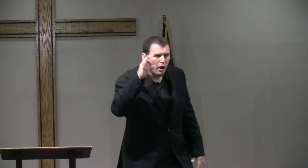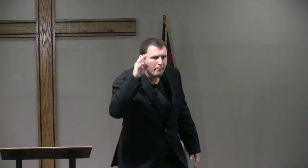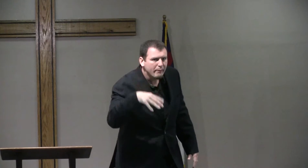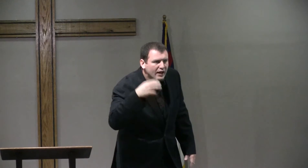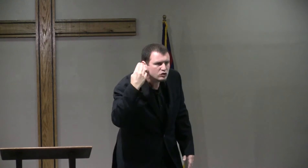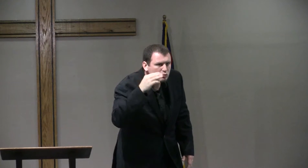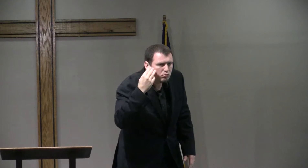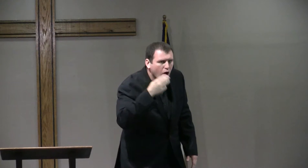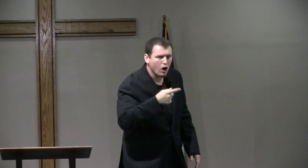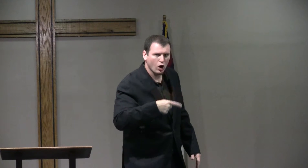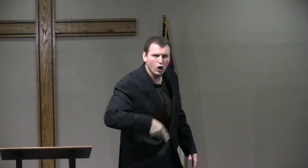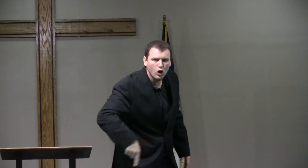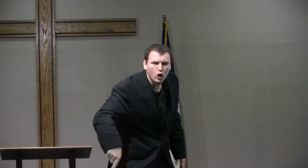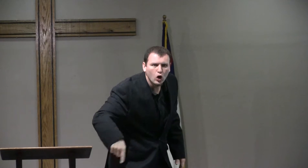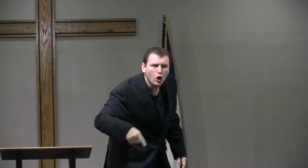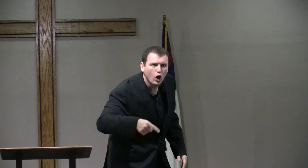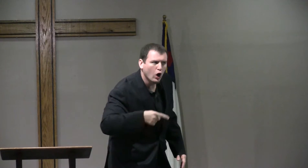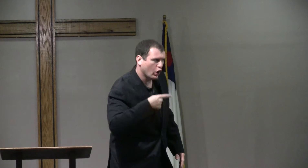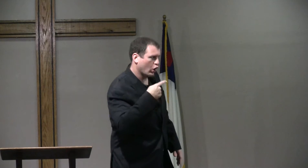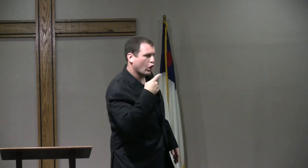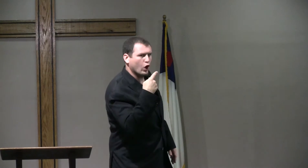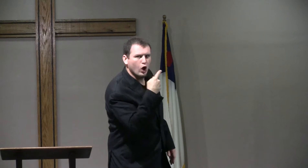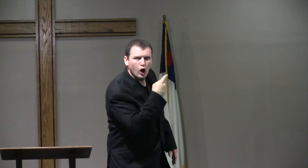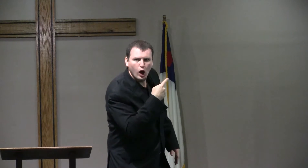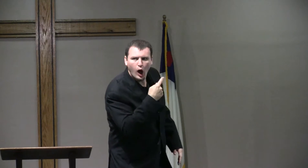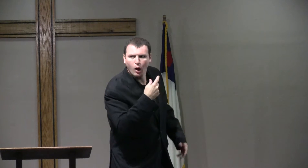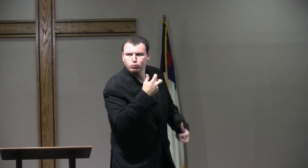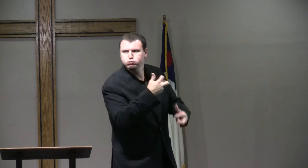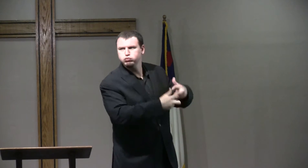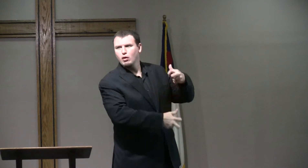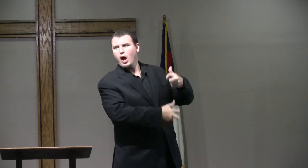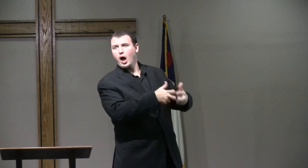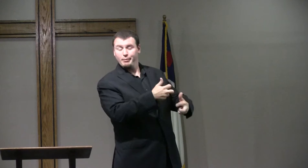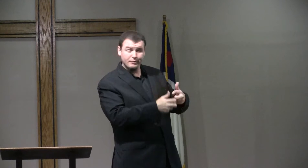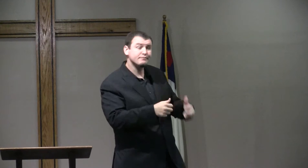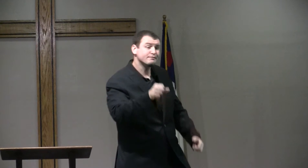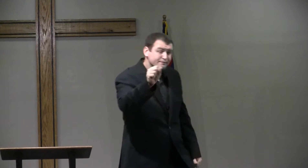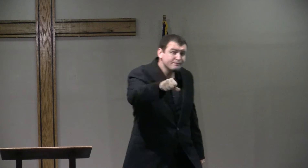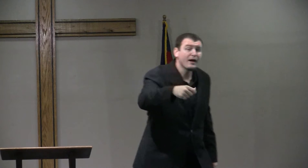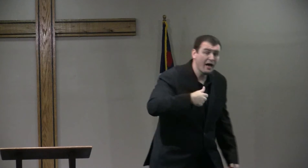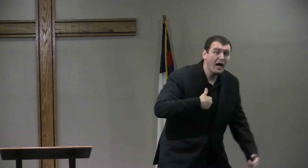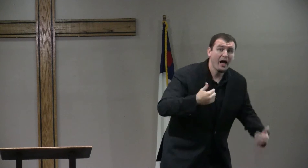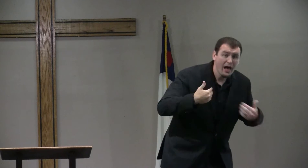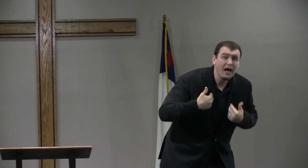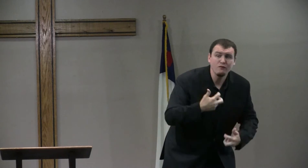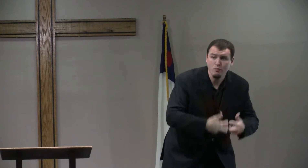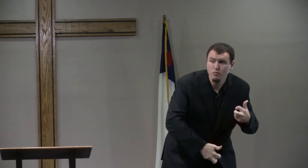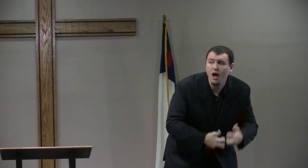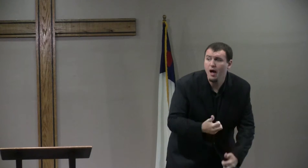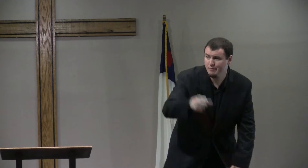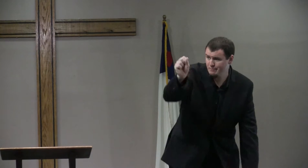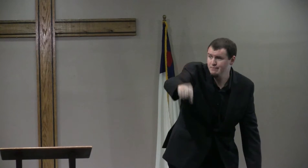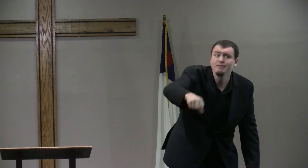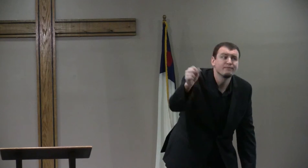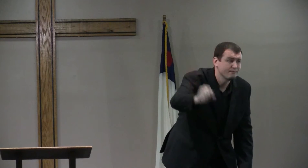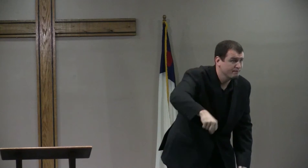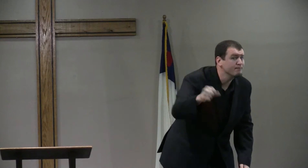I've been through this. I've experienced through this. Maybe you think, oh, Pastor Mark, you had a problem?